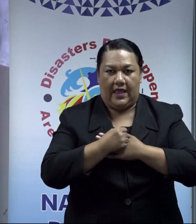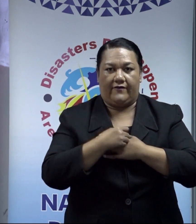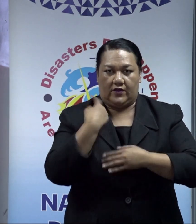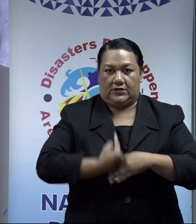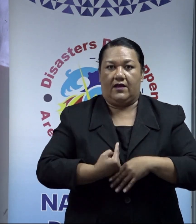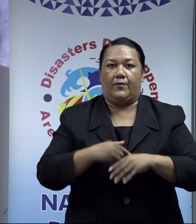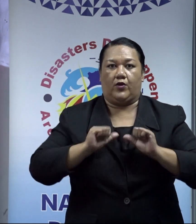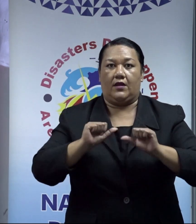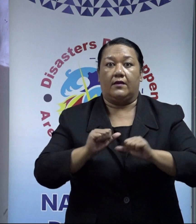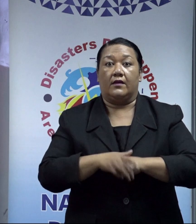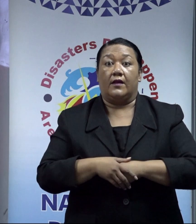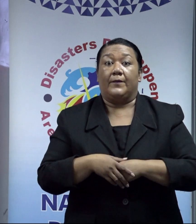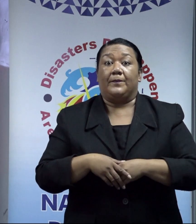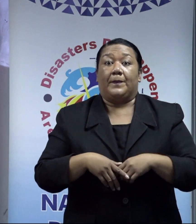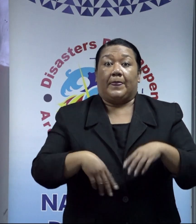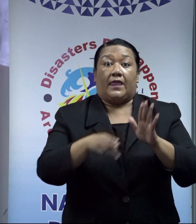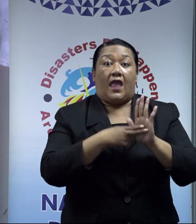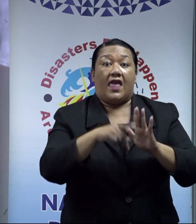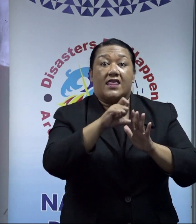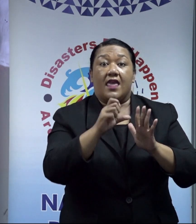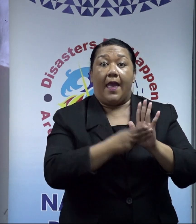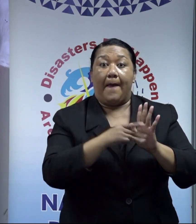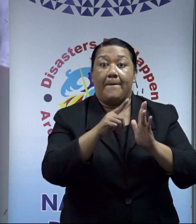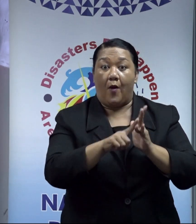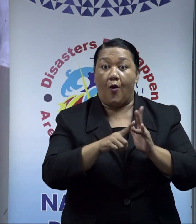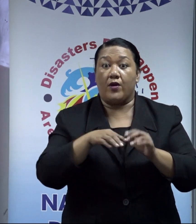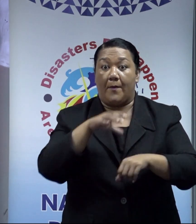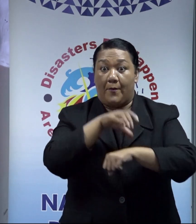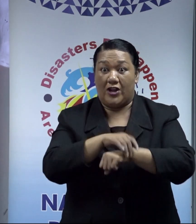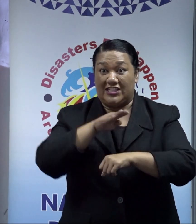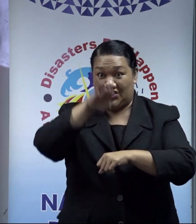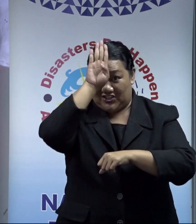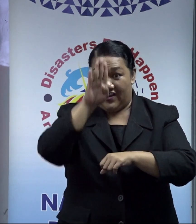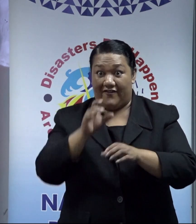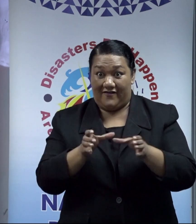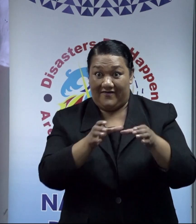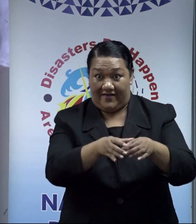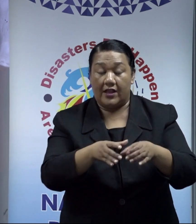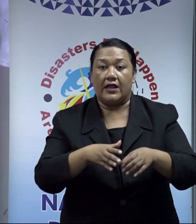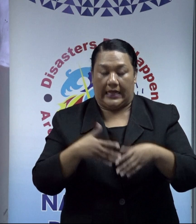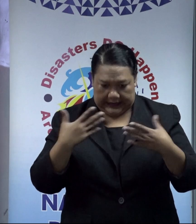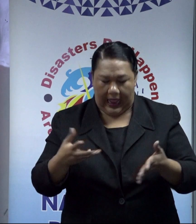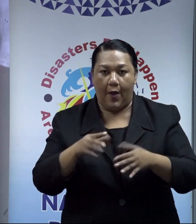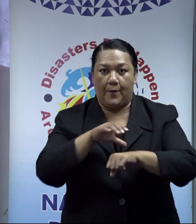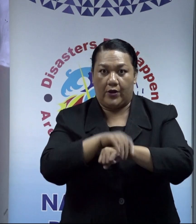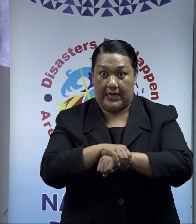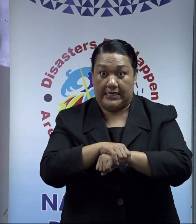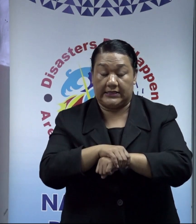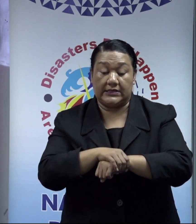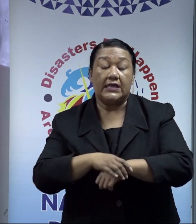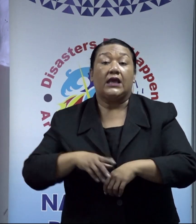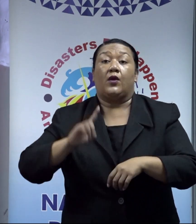with the Police Chief of Operations this morning, and he has assured us that the police are on standby should the need for deployment